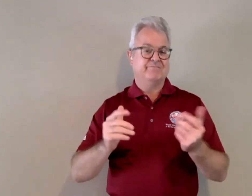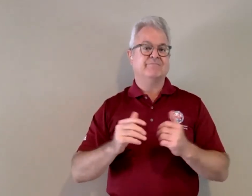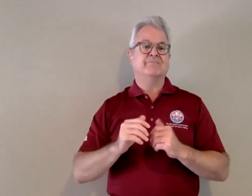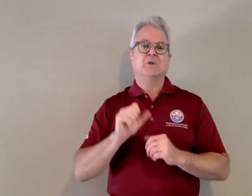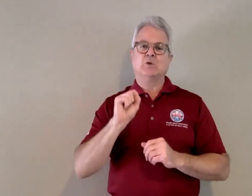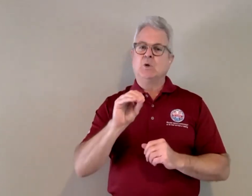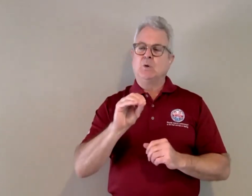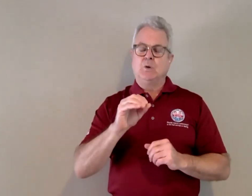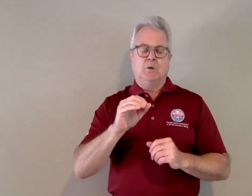die.